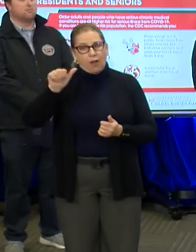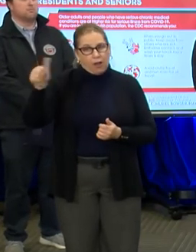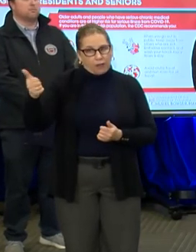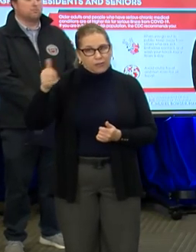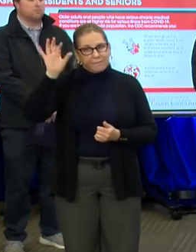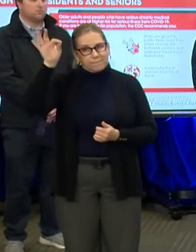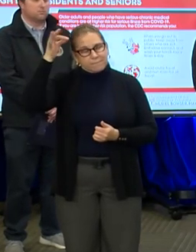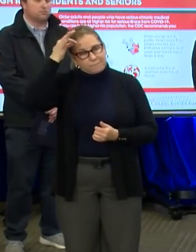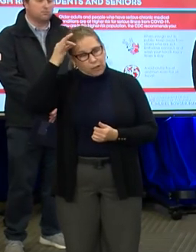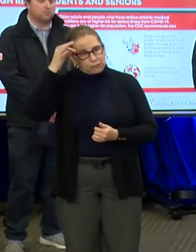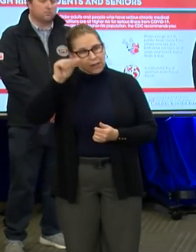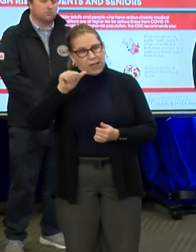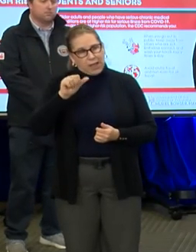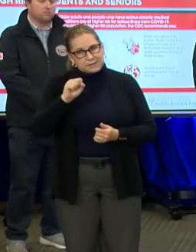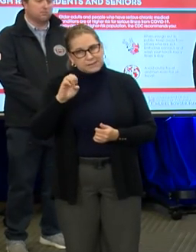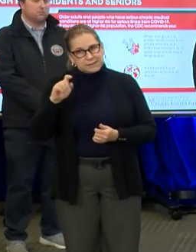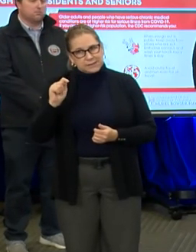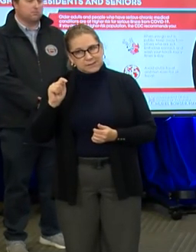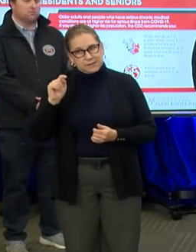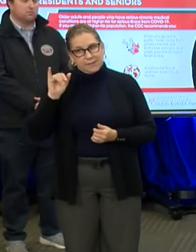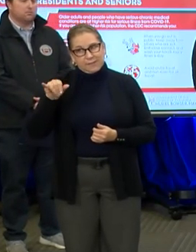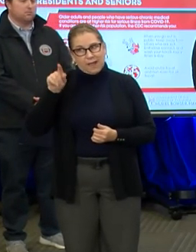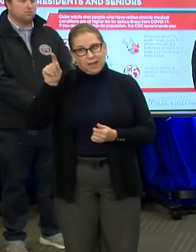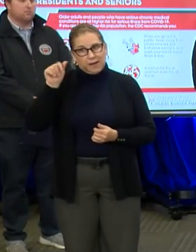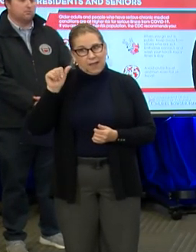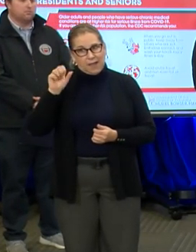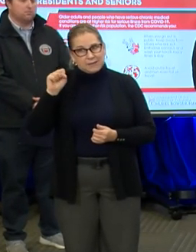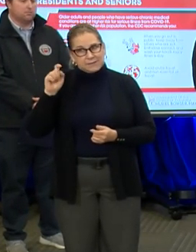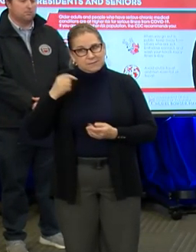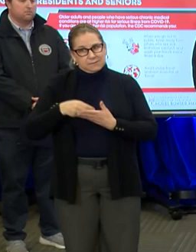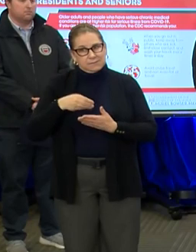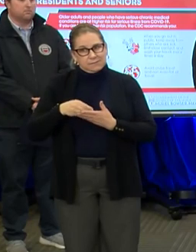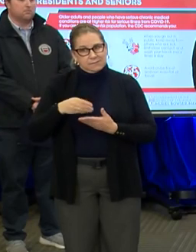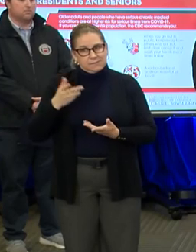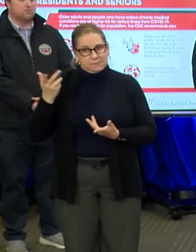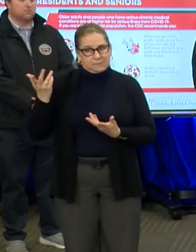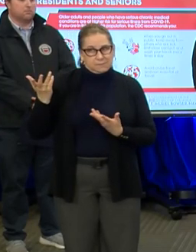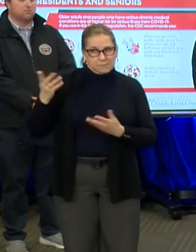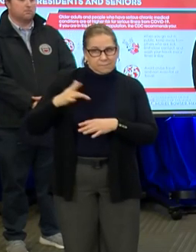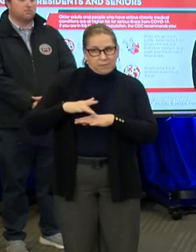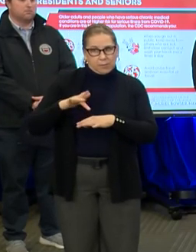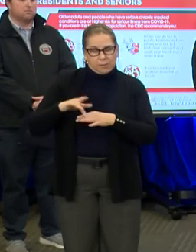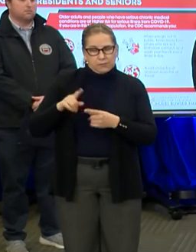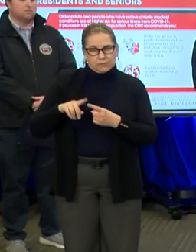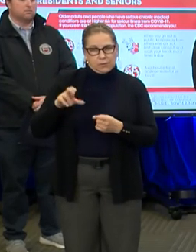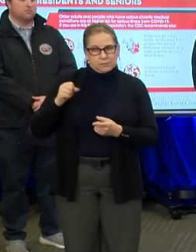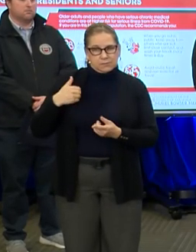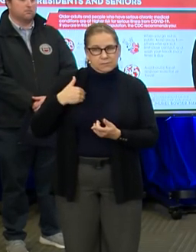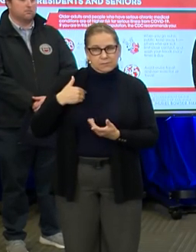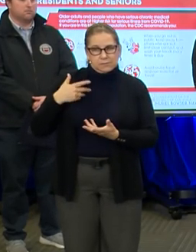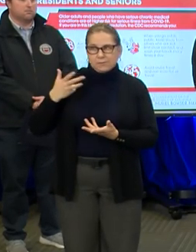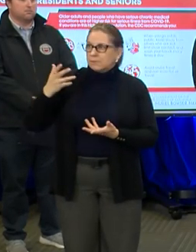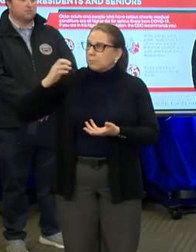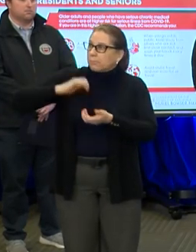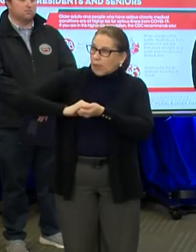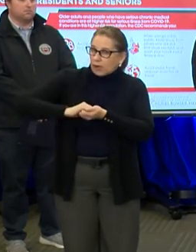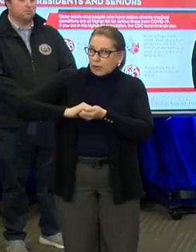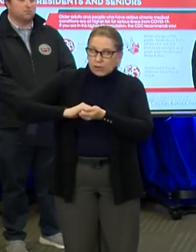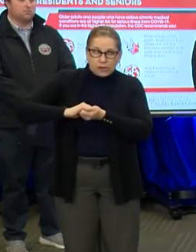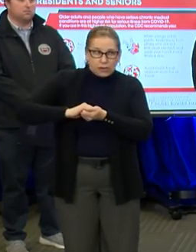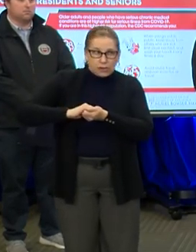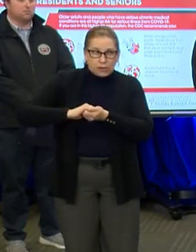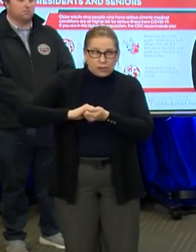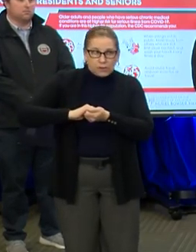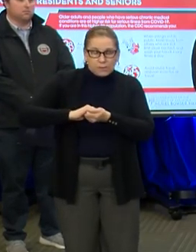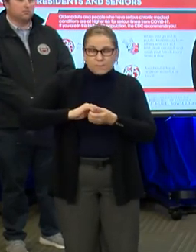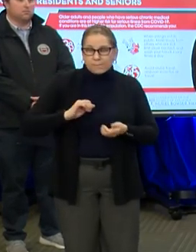would have been made available to us if we had a federal partnership, but in a different capacity. A couple of